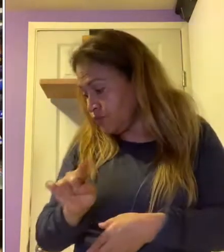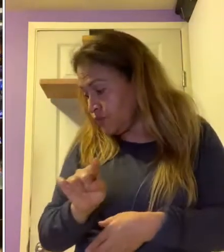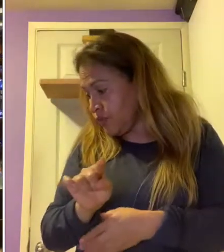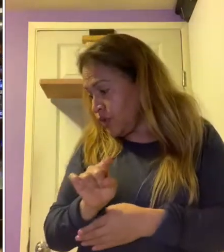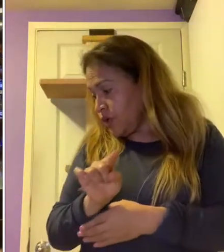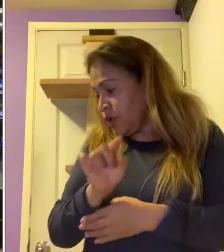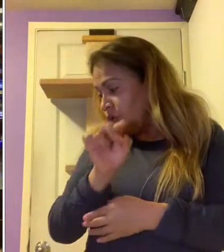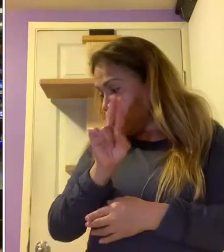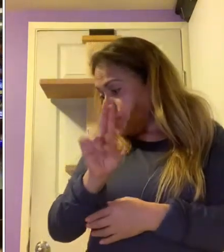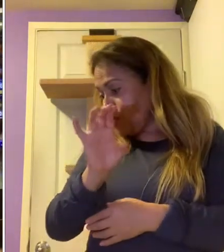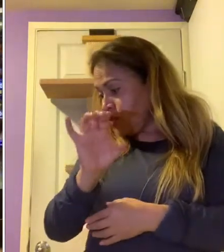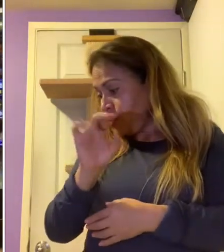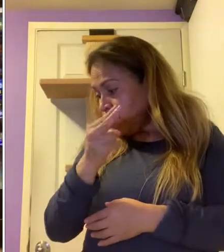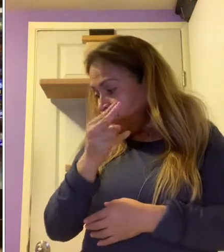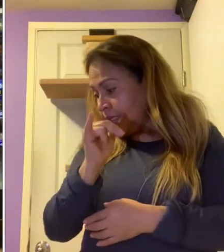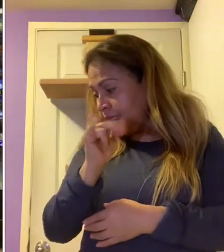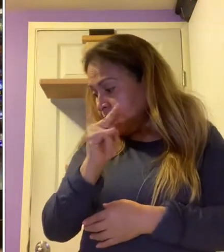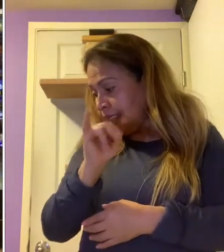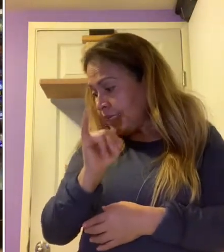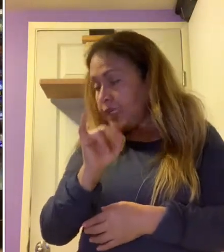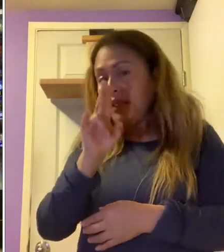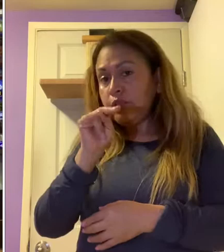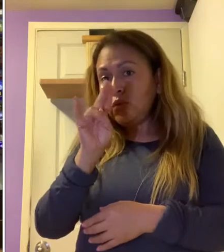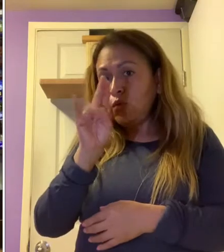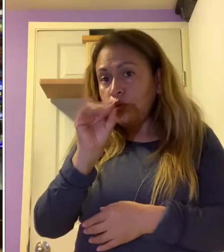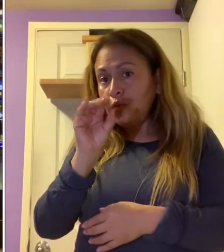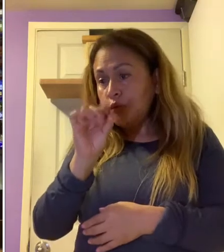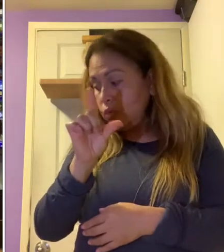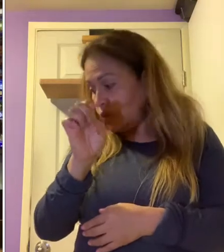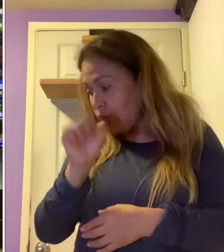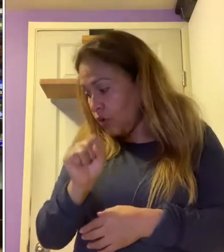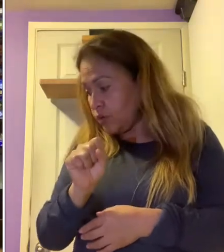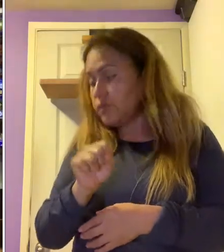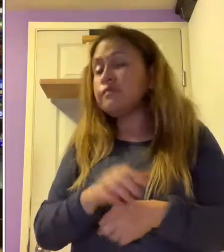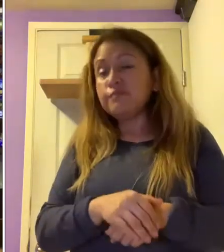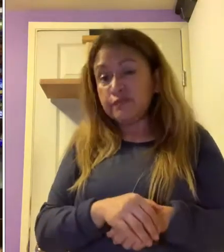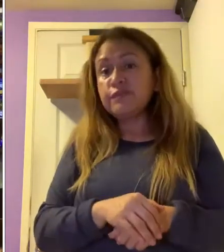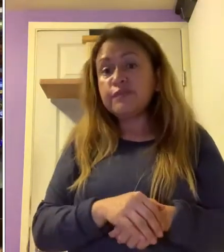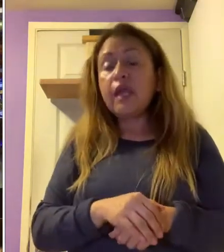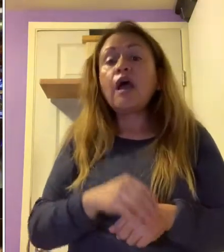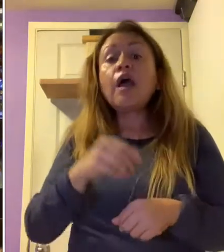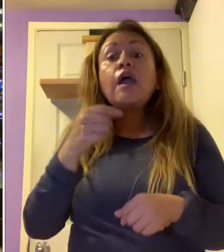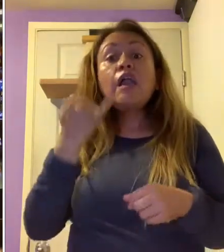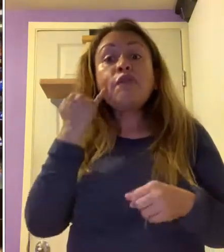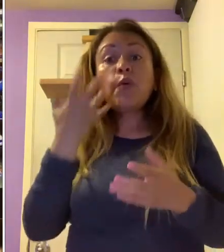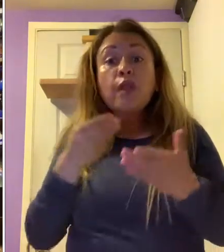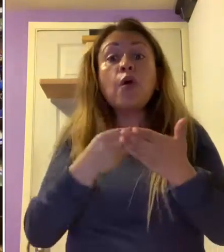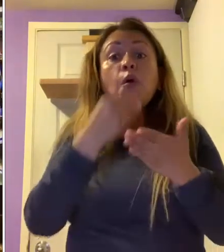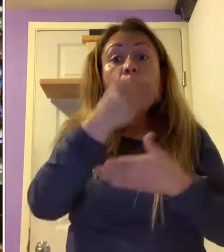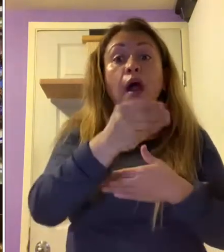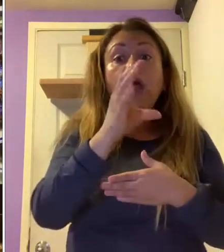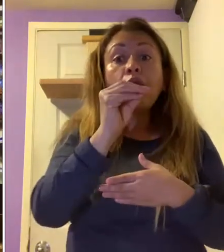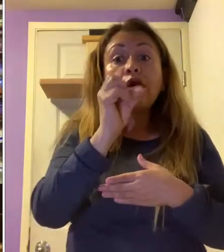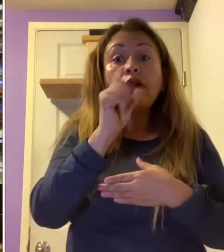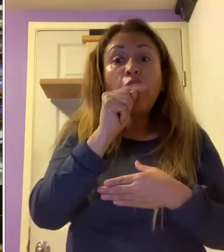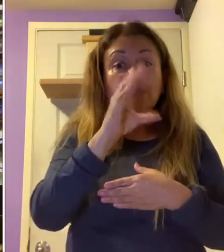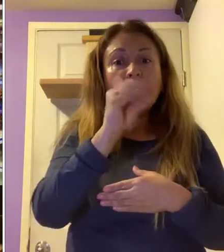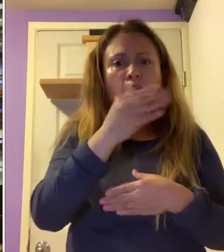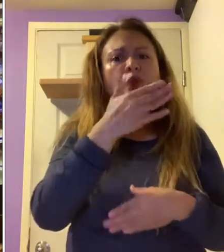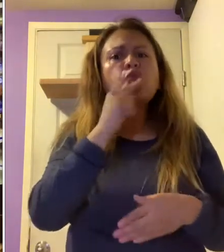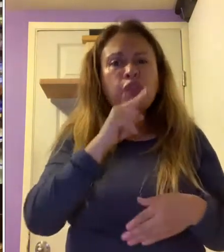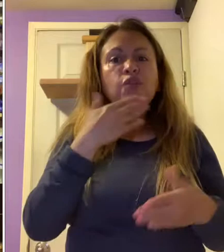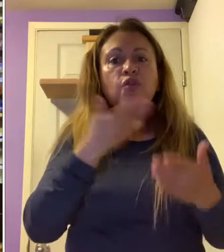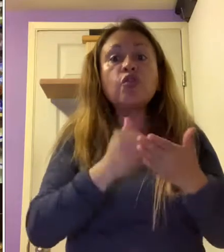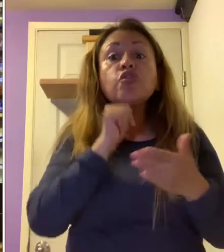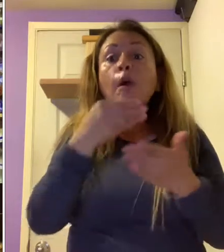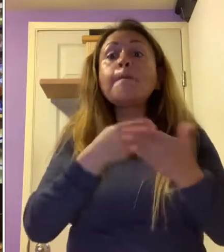zucchini noodles, or you can actually buy zucchini noodles fresh in the produce department. I think they have a decent deal on them at Costco if you don't want to do it